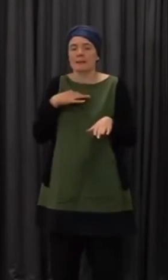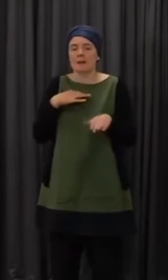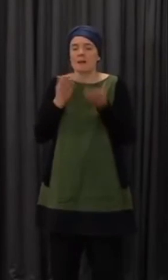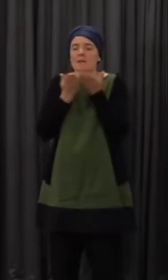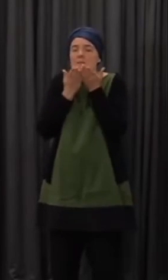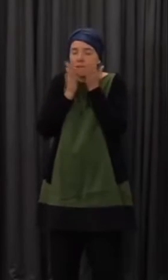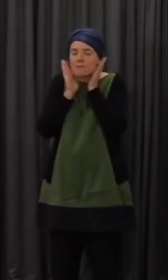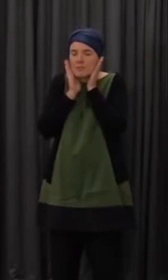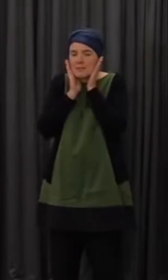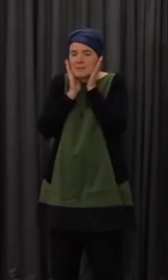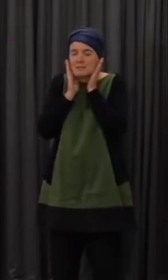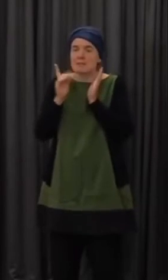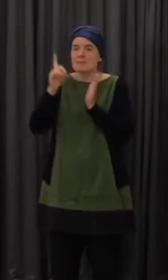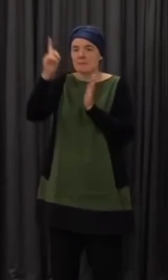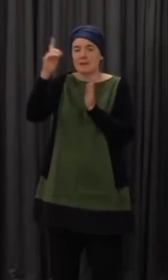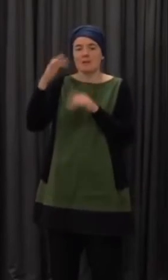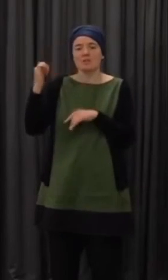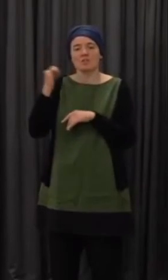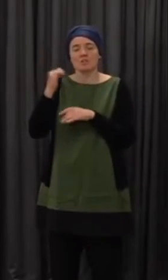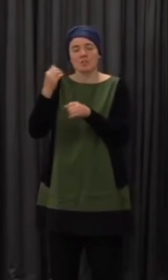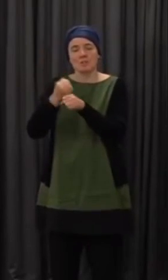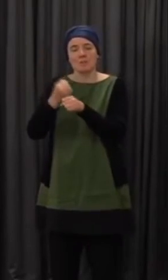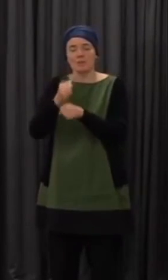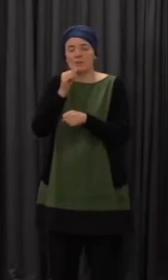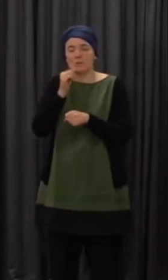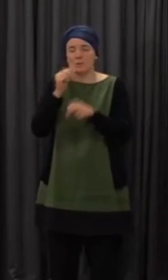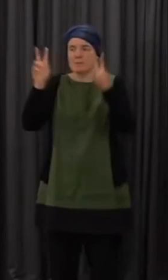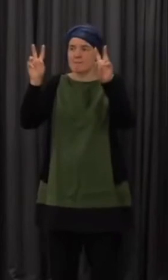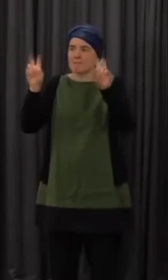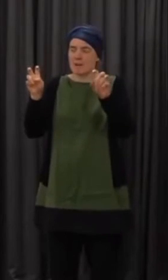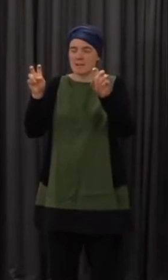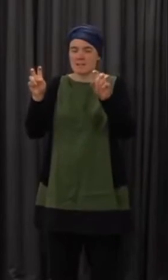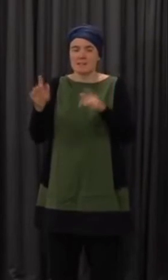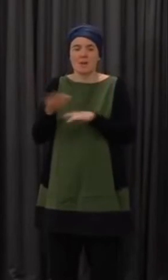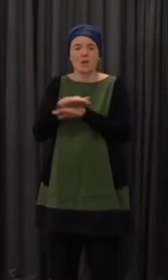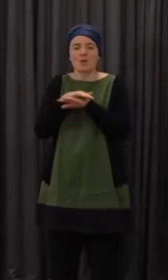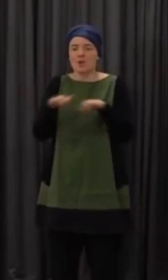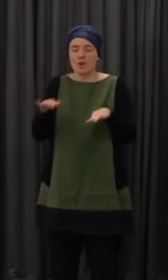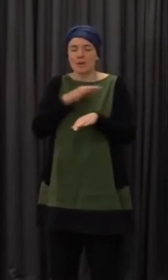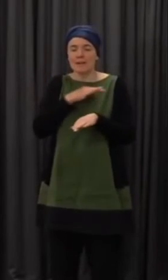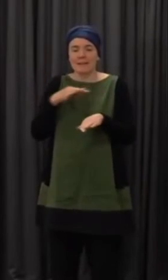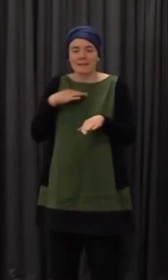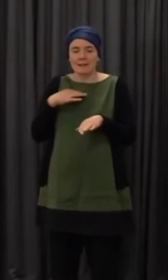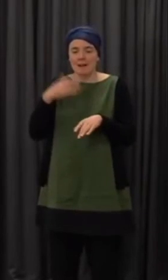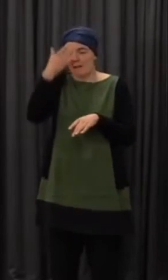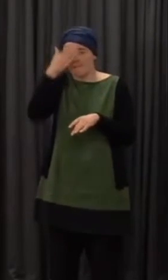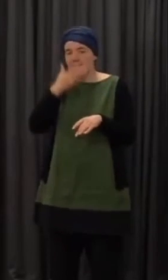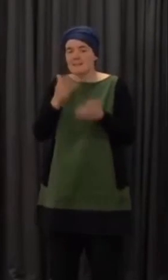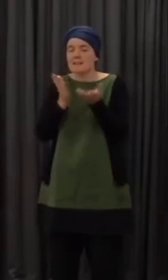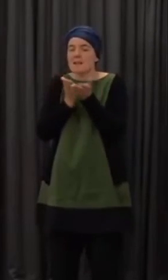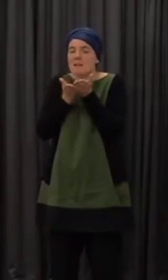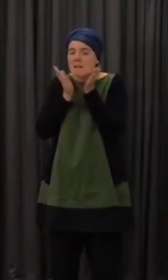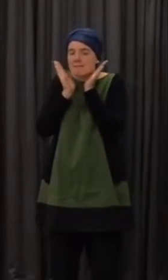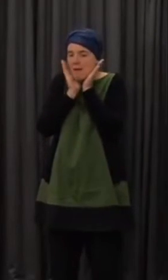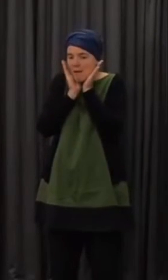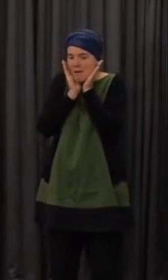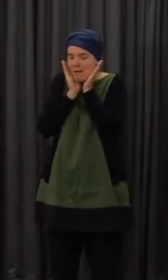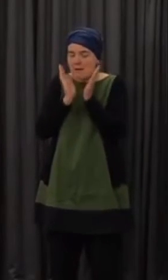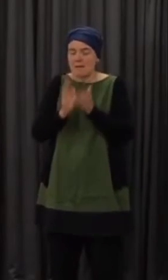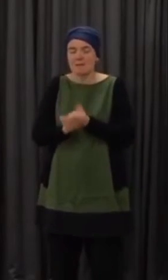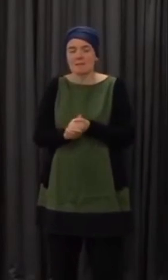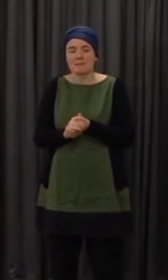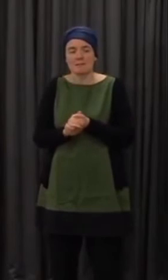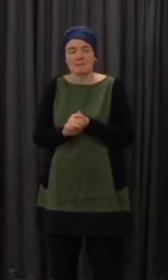the phrase the Scottish Government has used in its guidance. We will get formal advice now from the Chief